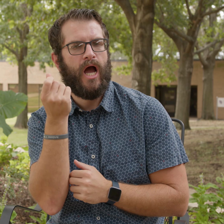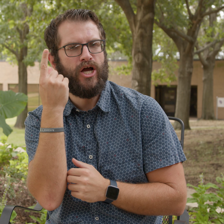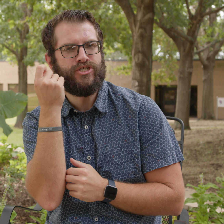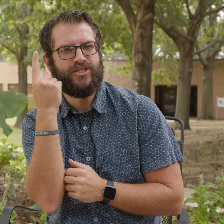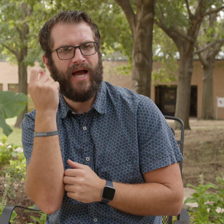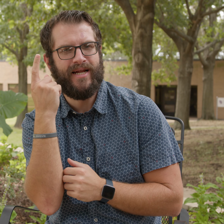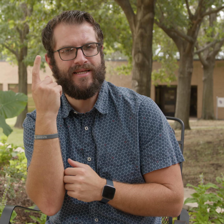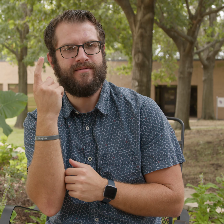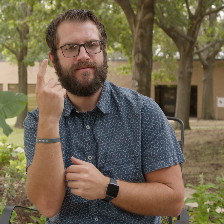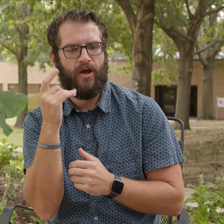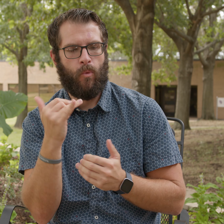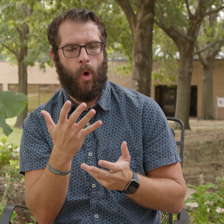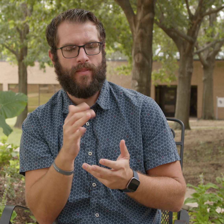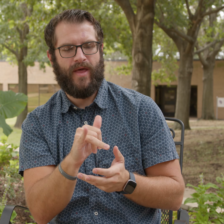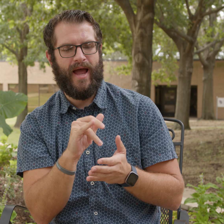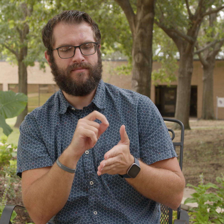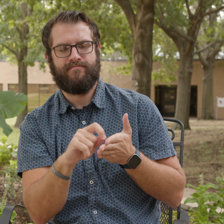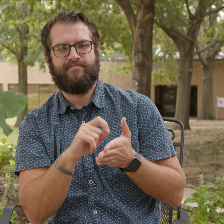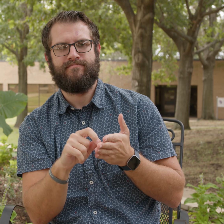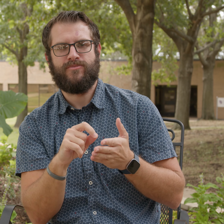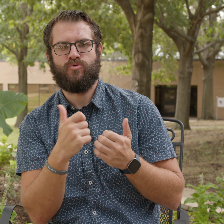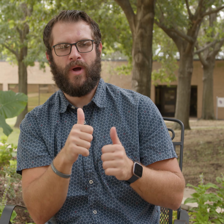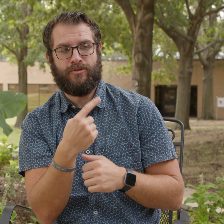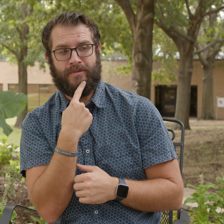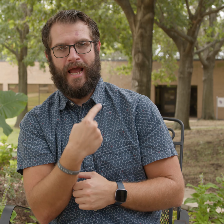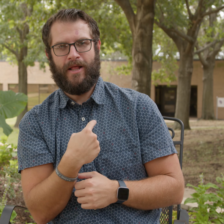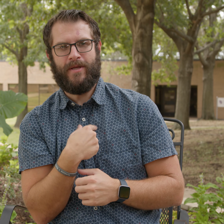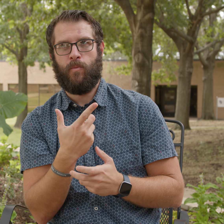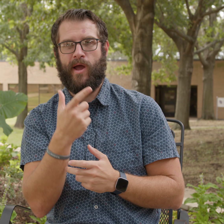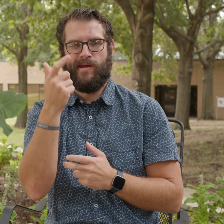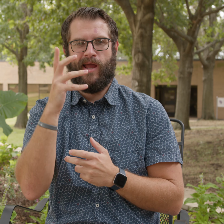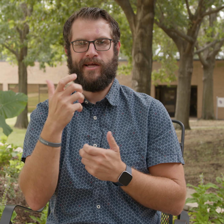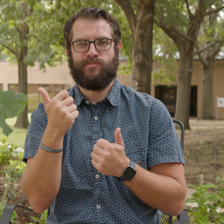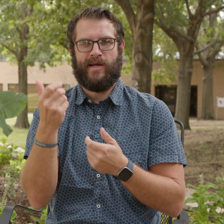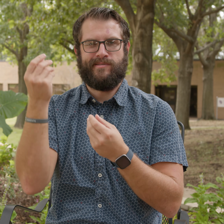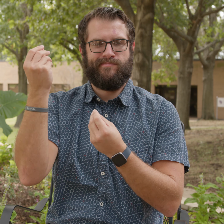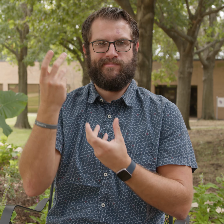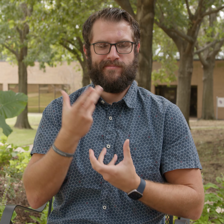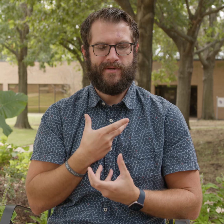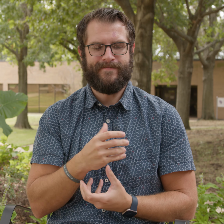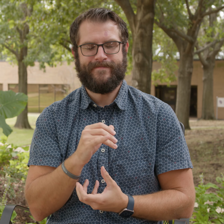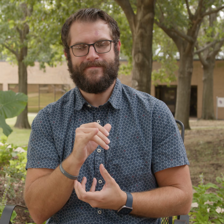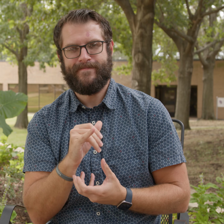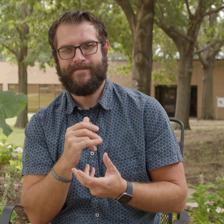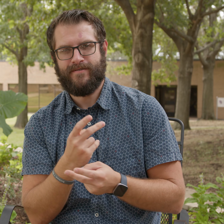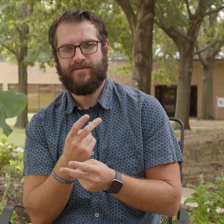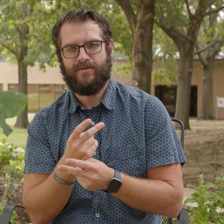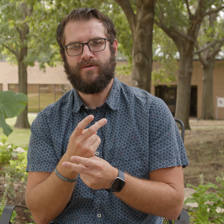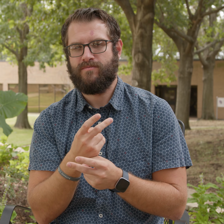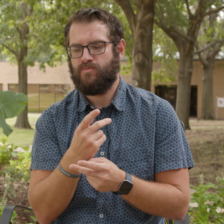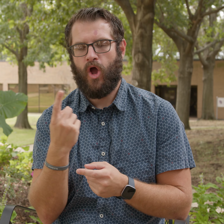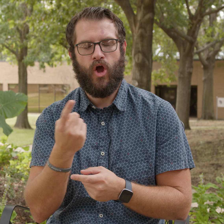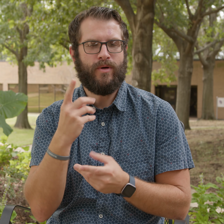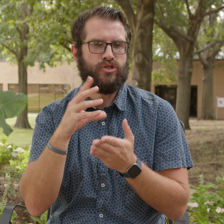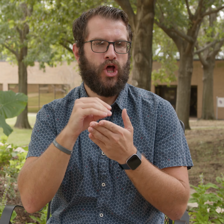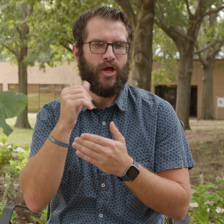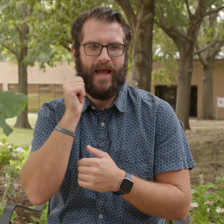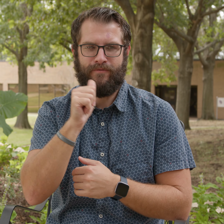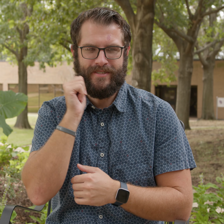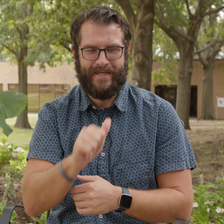helps everything make sense and grows my knowledge and understanding of what the scripture is trying to show me and what God is trying to teach